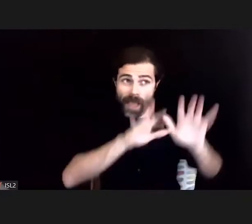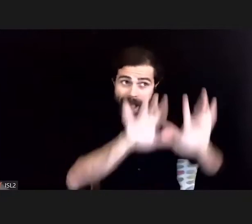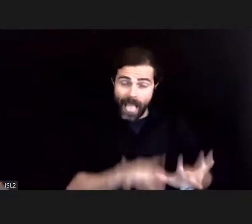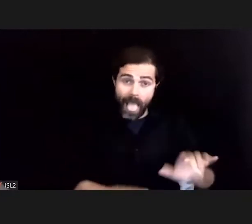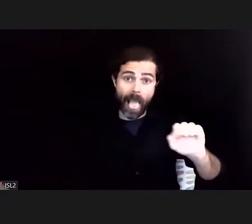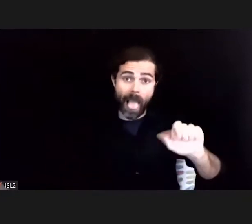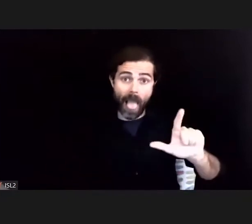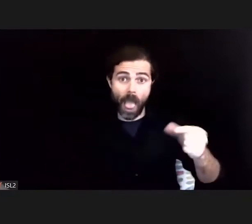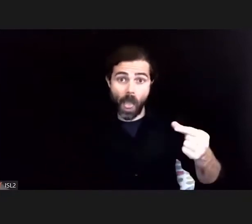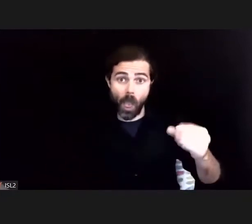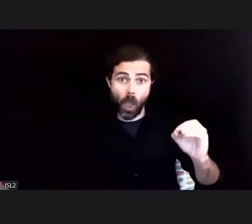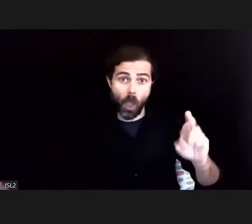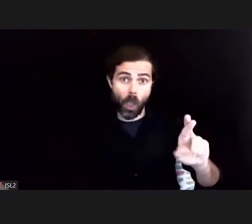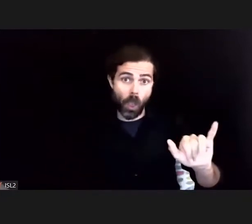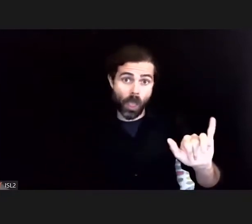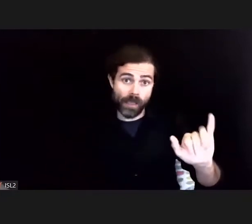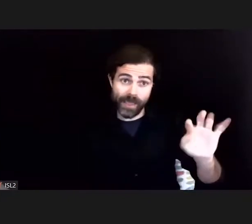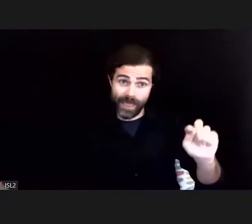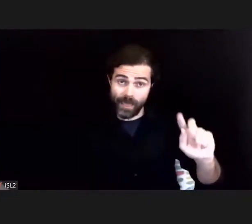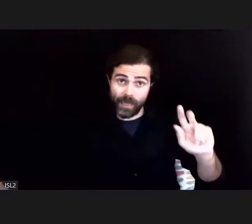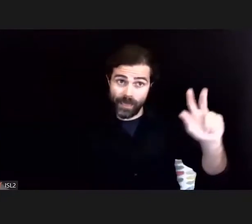different repositories.